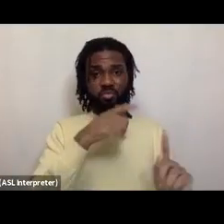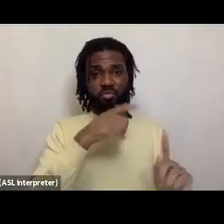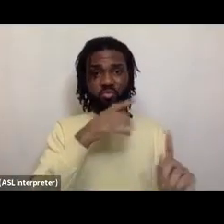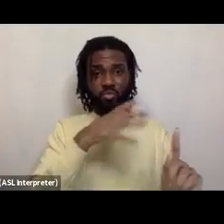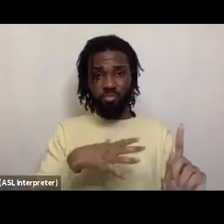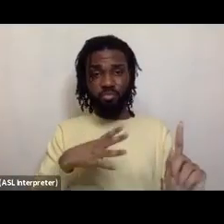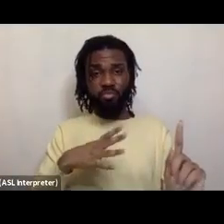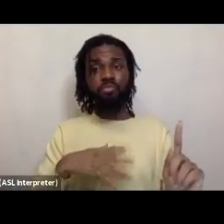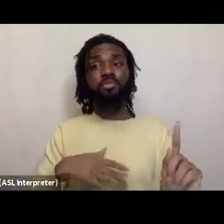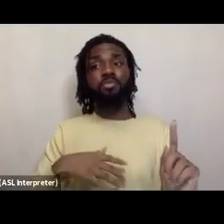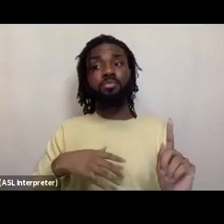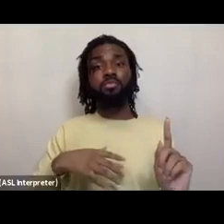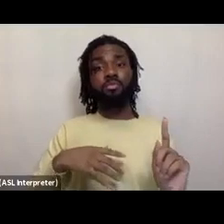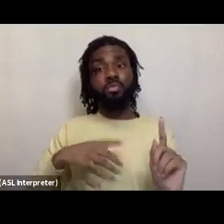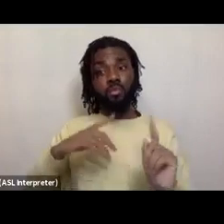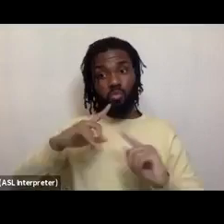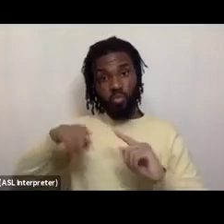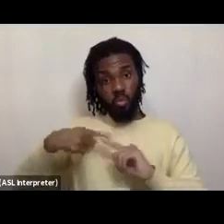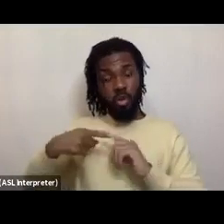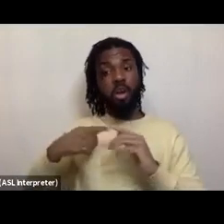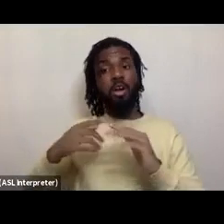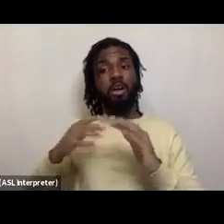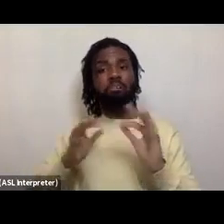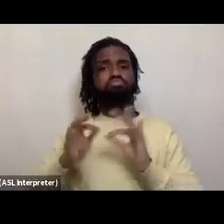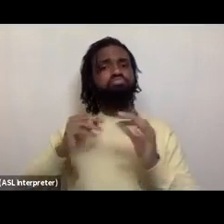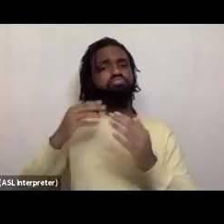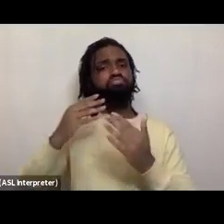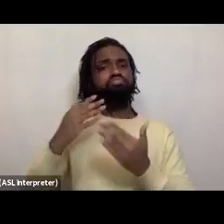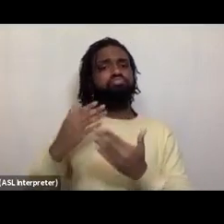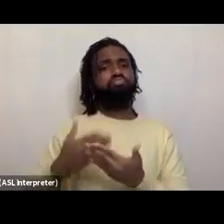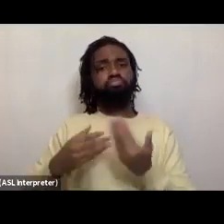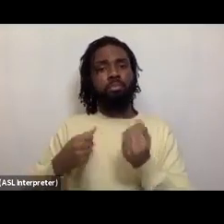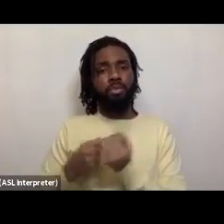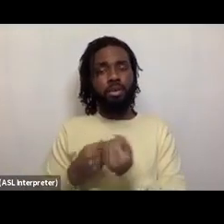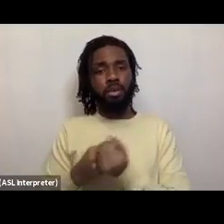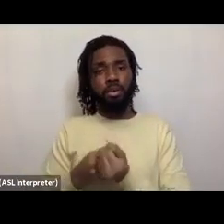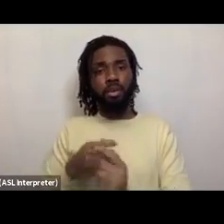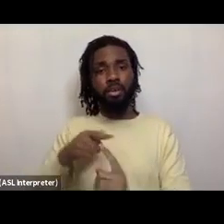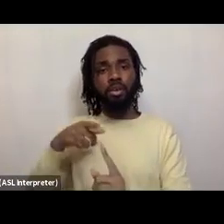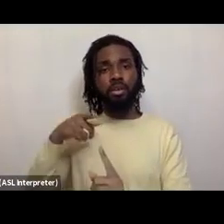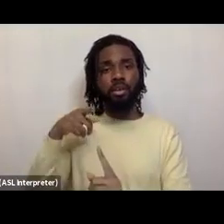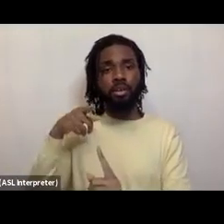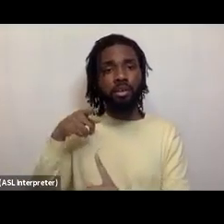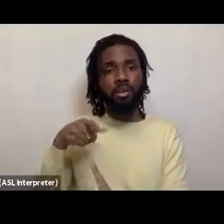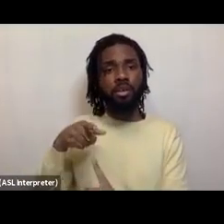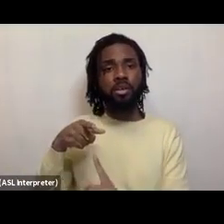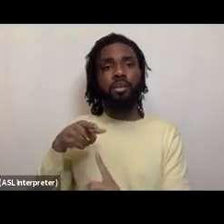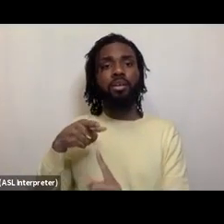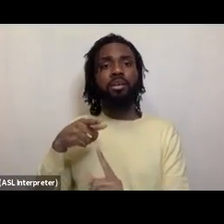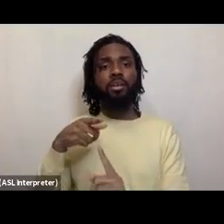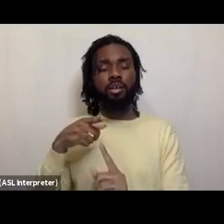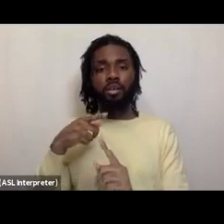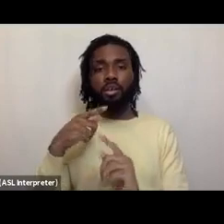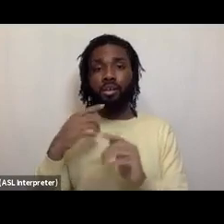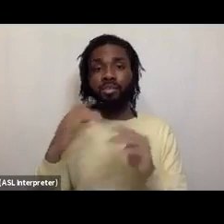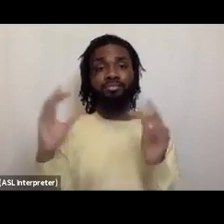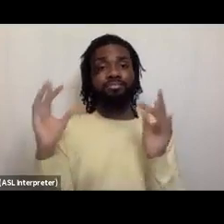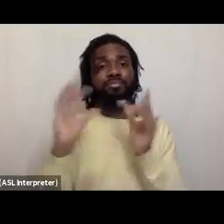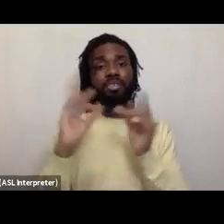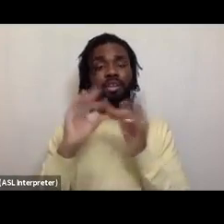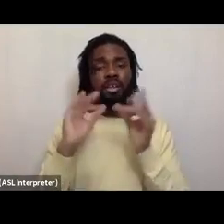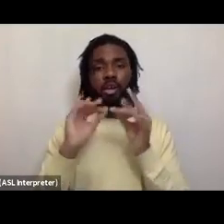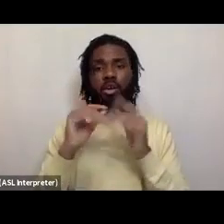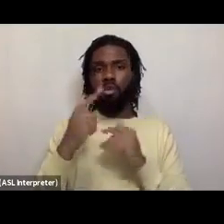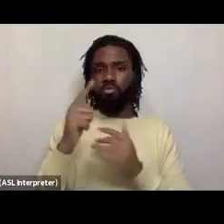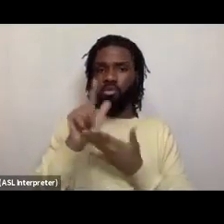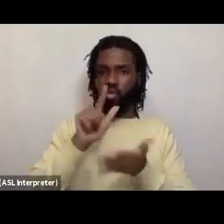that, he did it by saying and invoking a legal statute or act in Florida